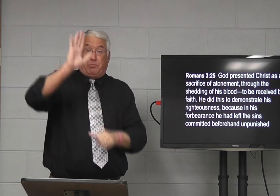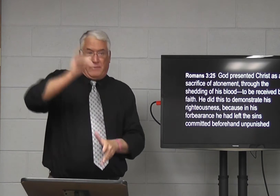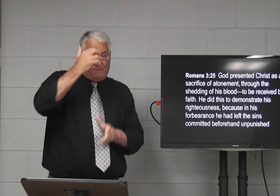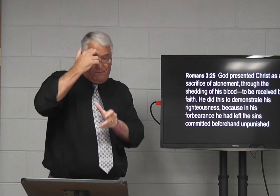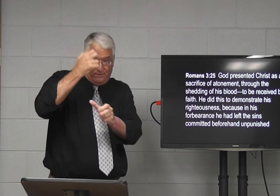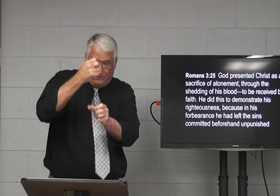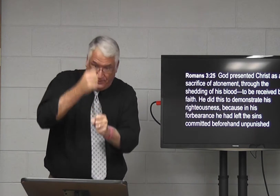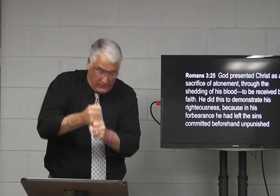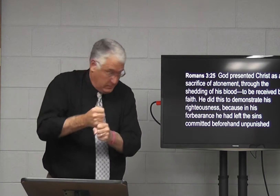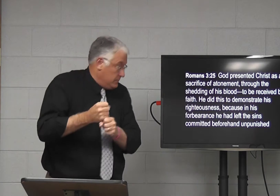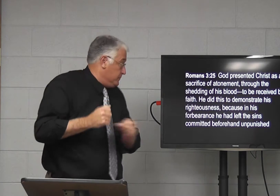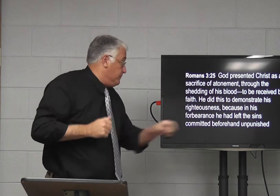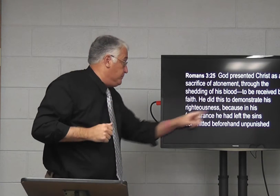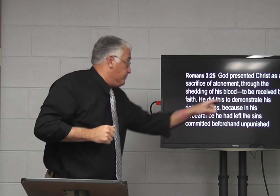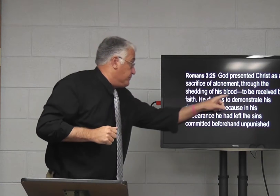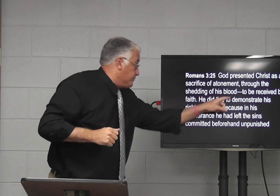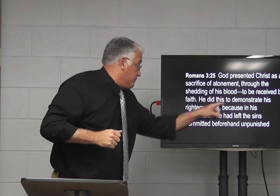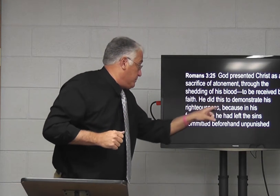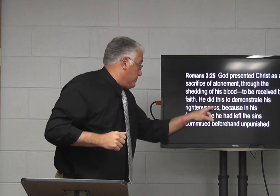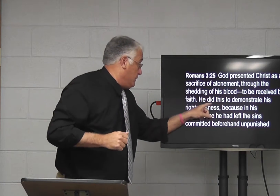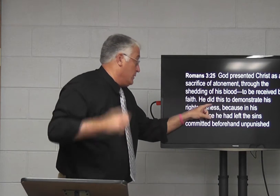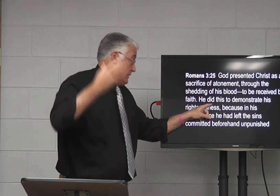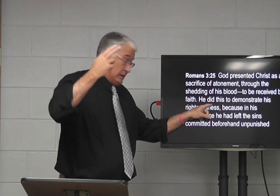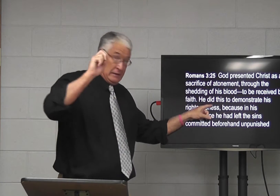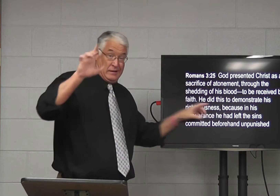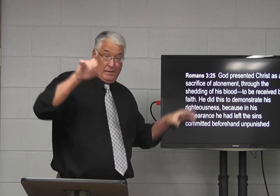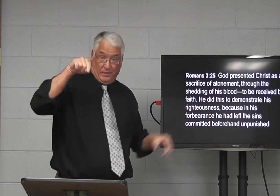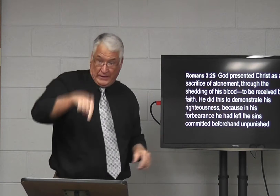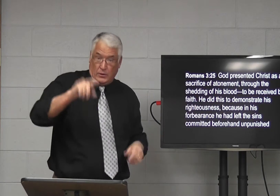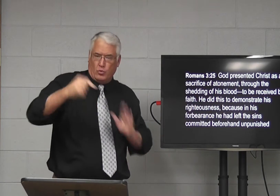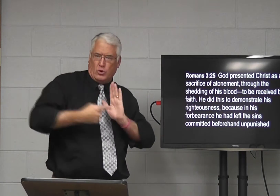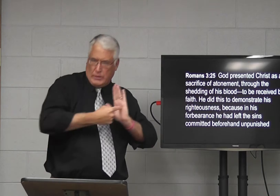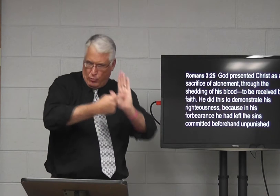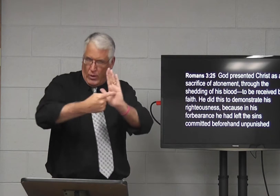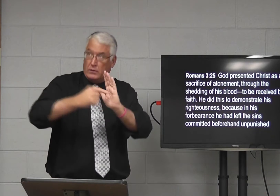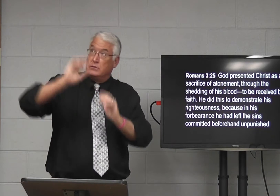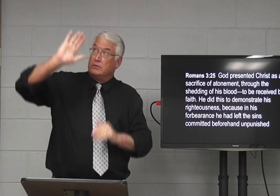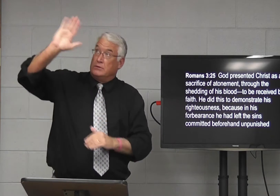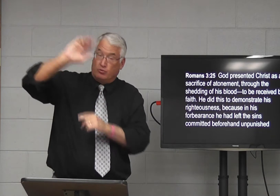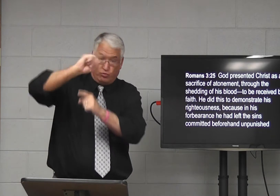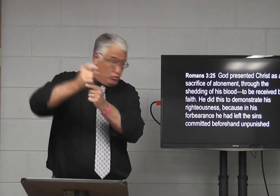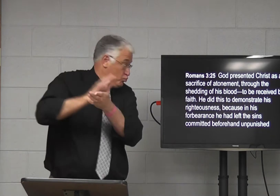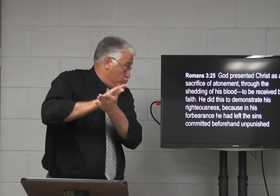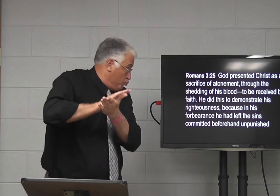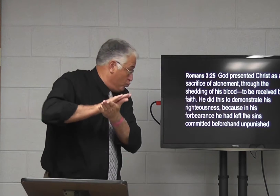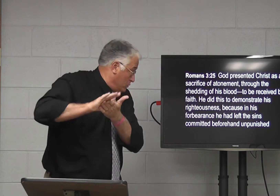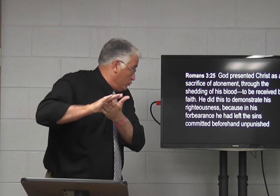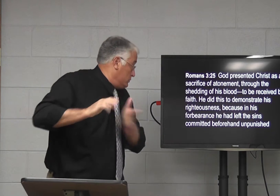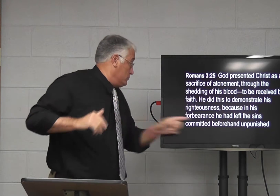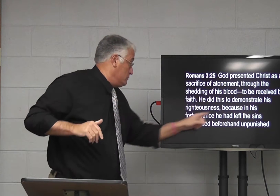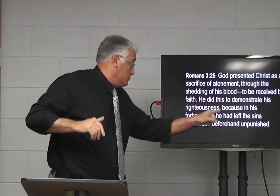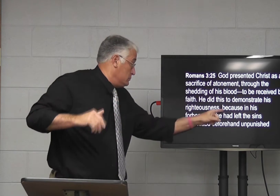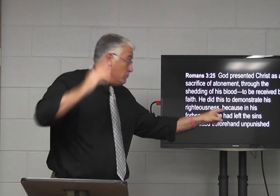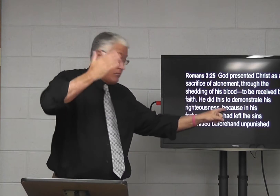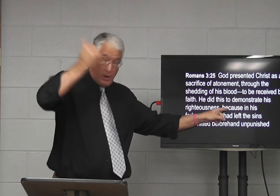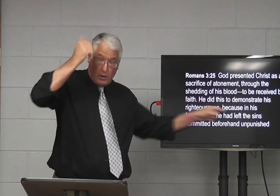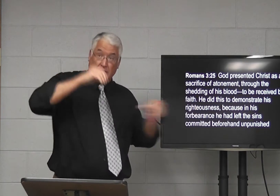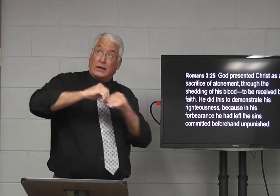be received by faith. He did this to demonstrate his righteousness, because